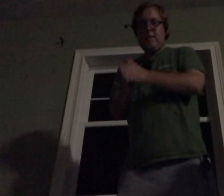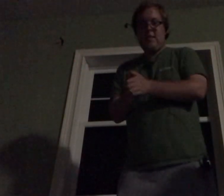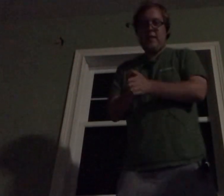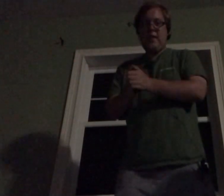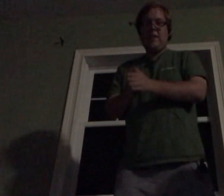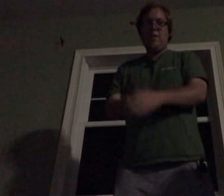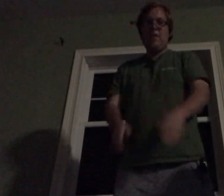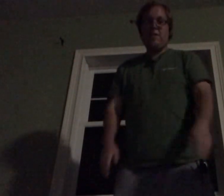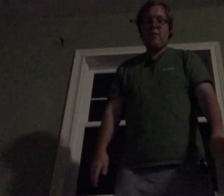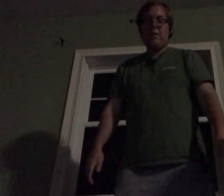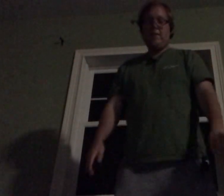here is